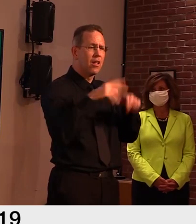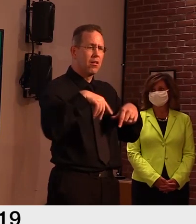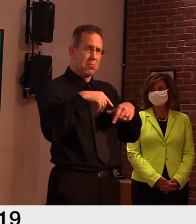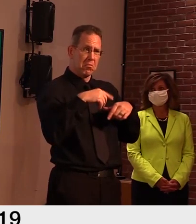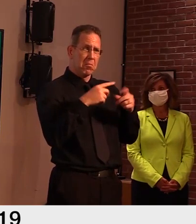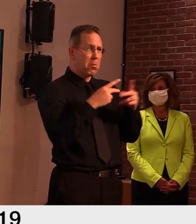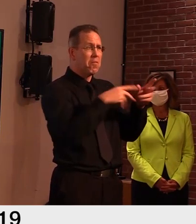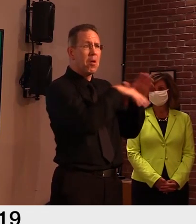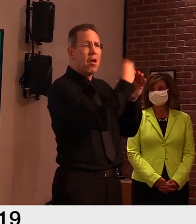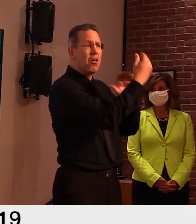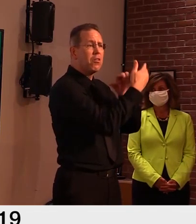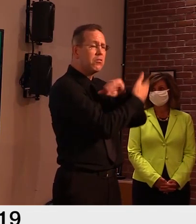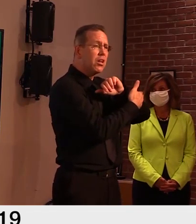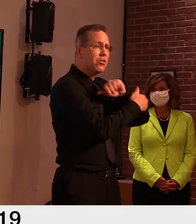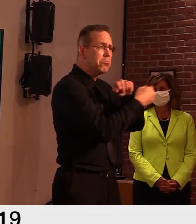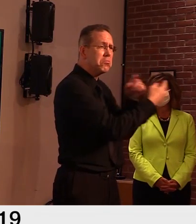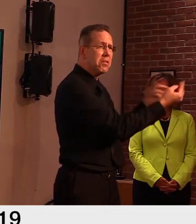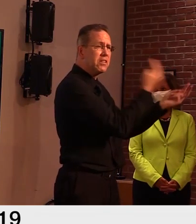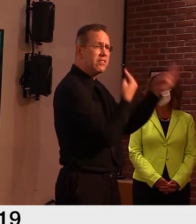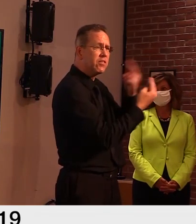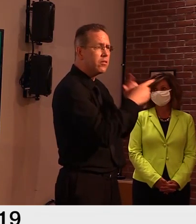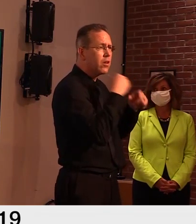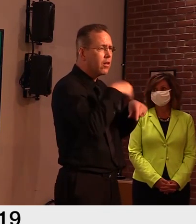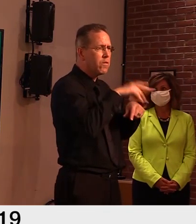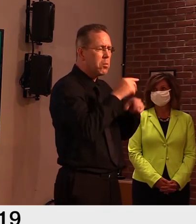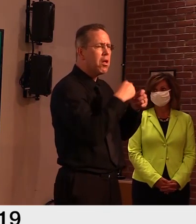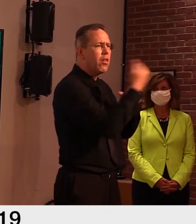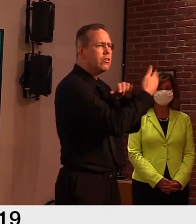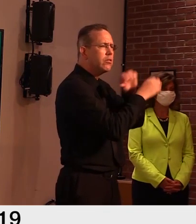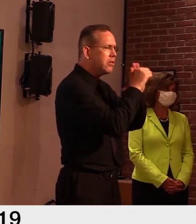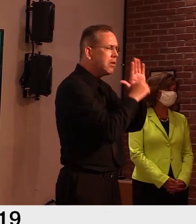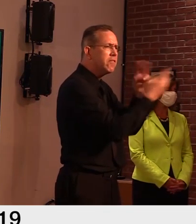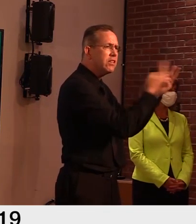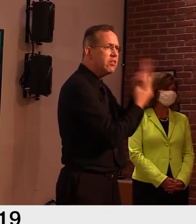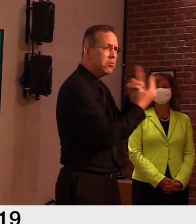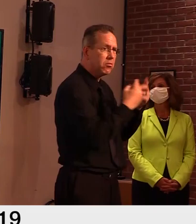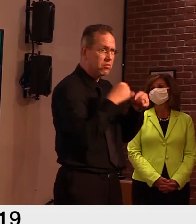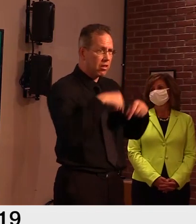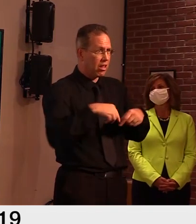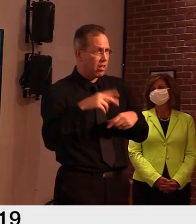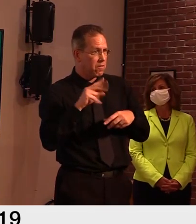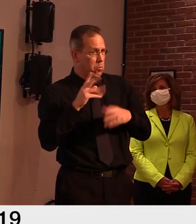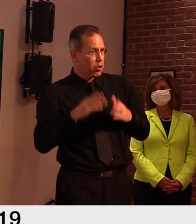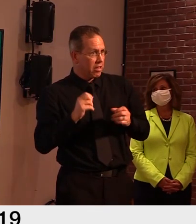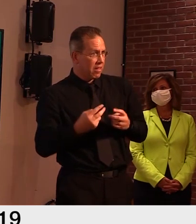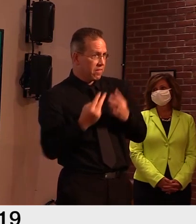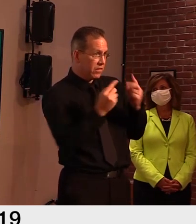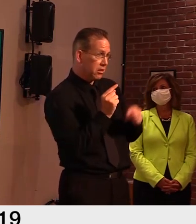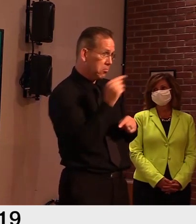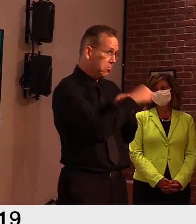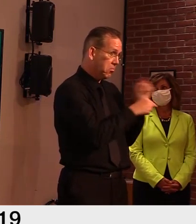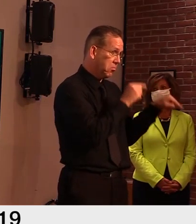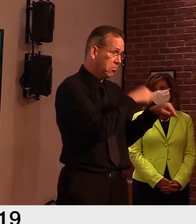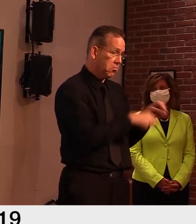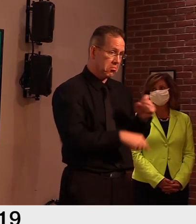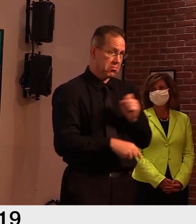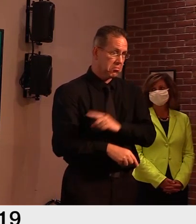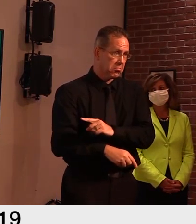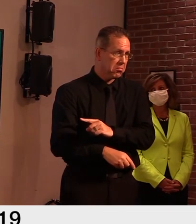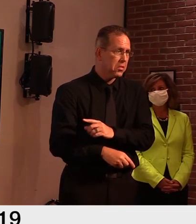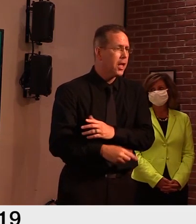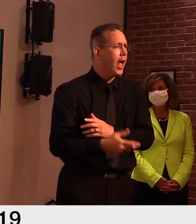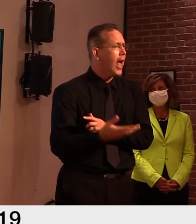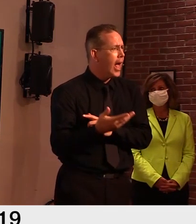for Vermonters who, as much as they love our state, might like to get in the car? Yeah, the only ones I've heard thus